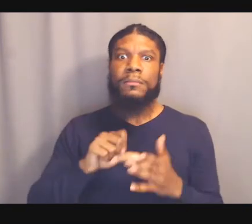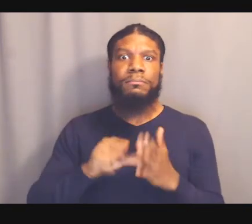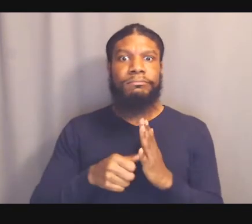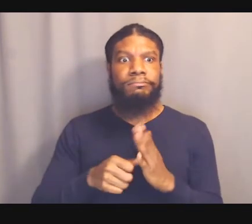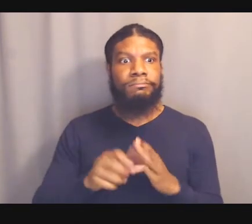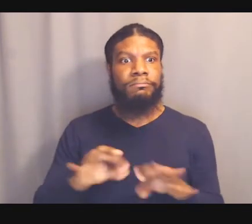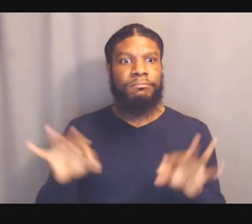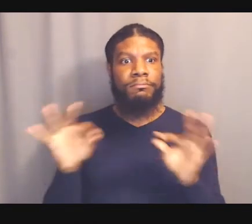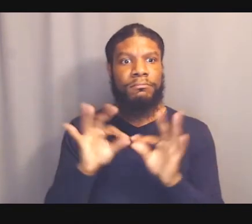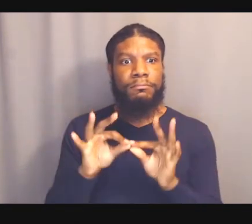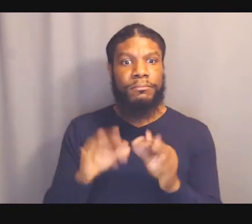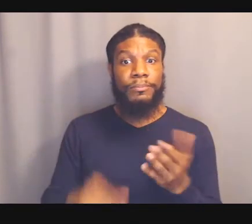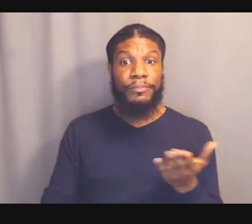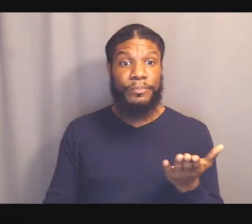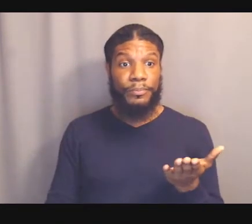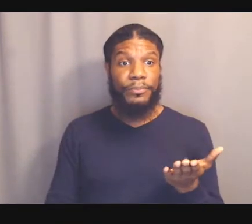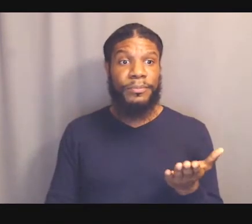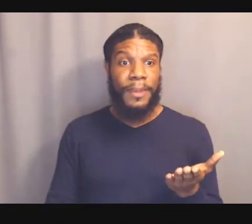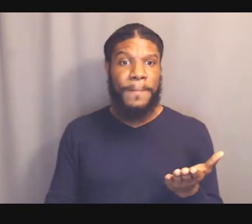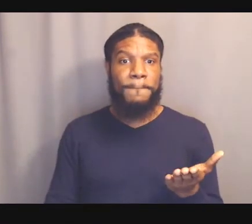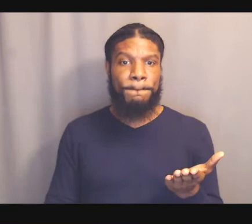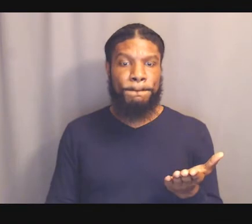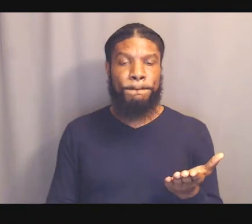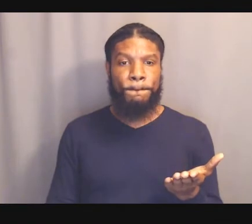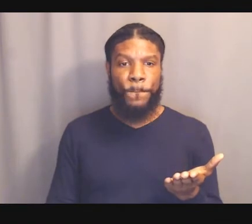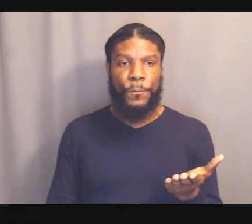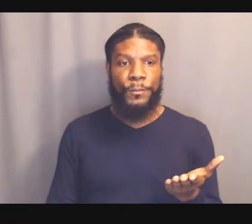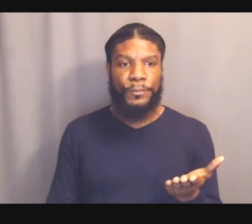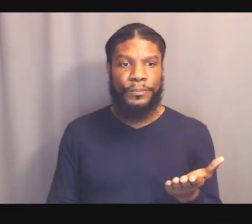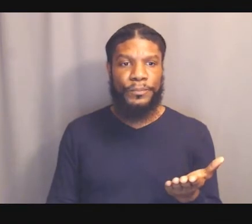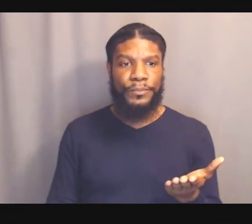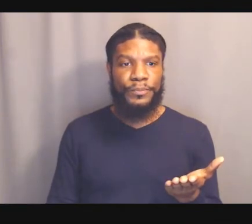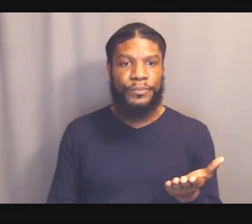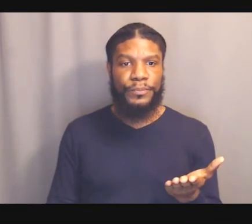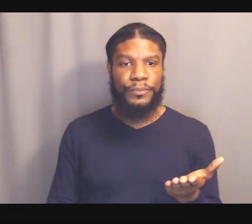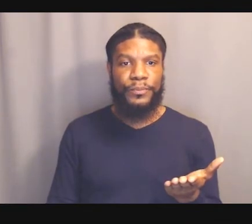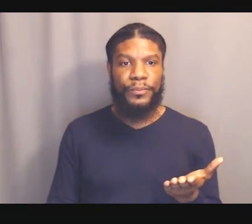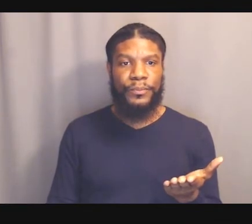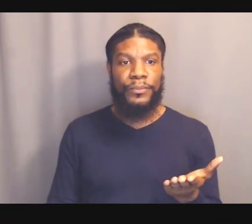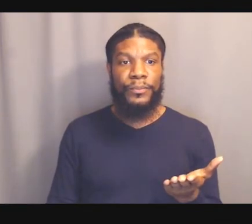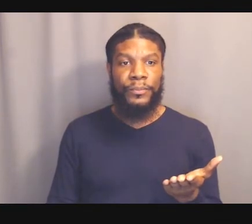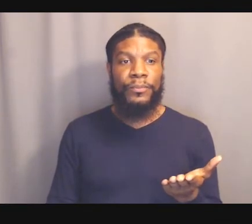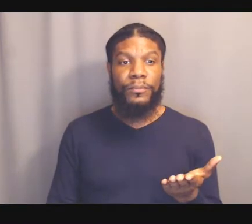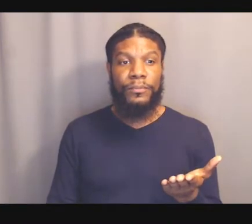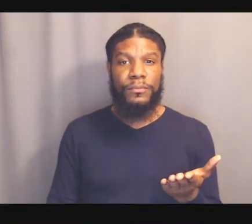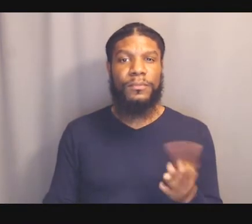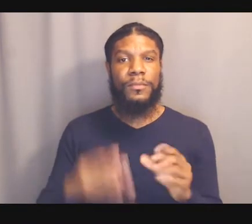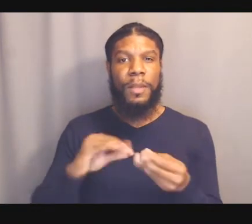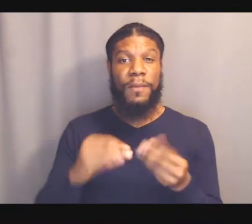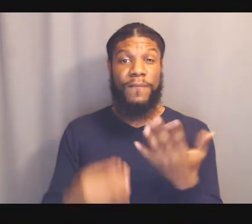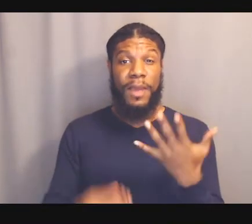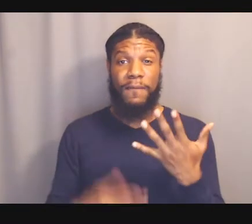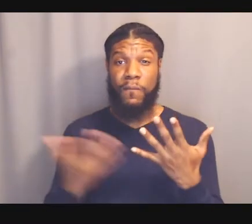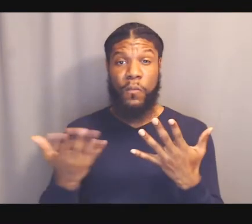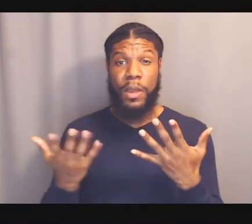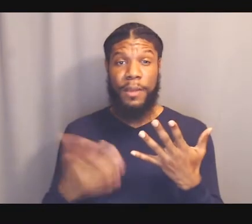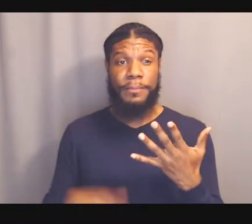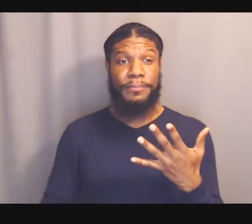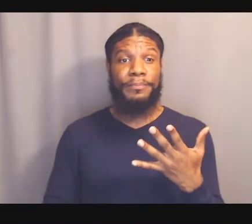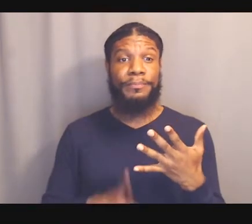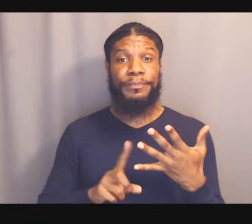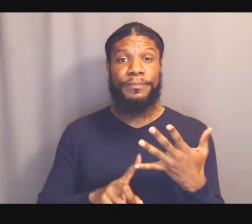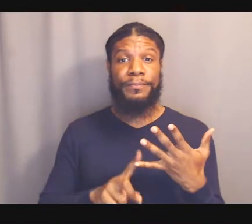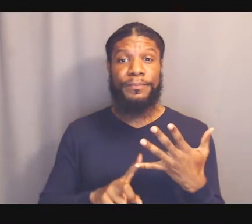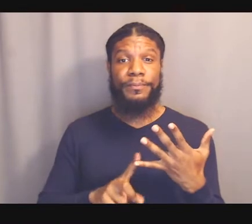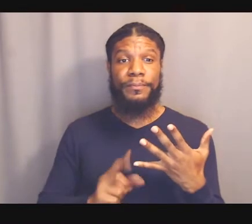Why will words not work alone in healing the hurting? Here's number five, because before